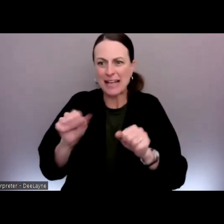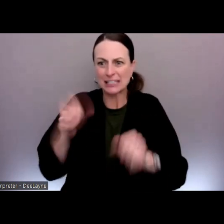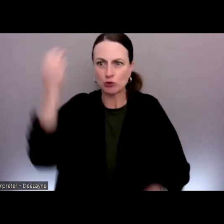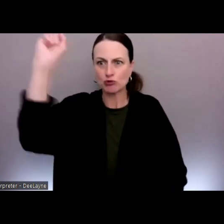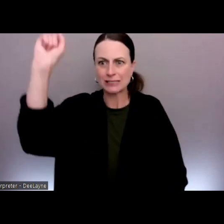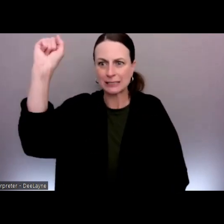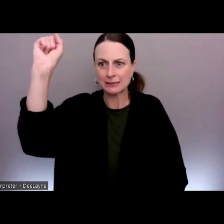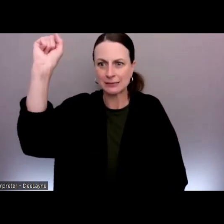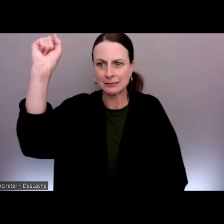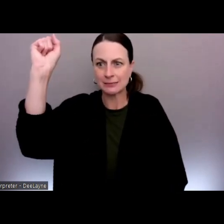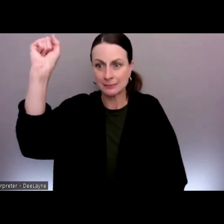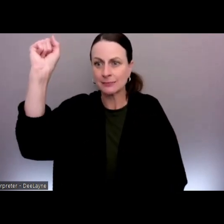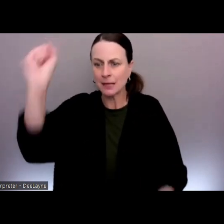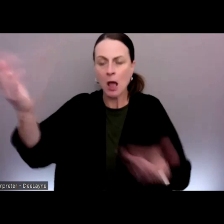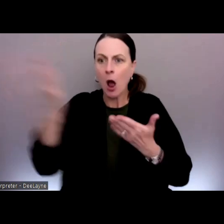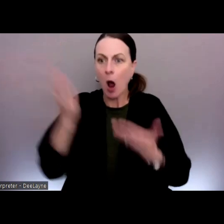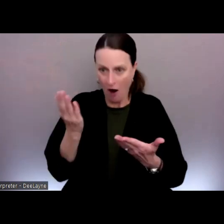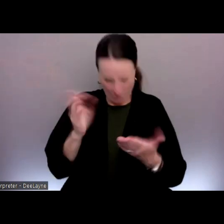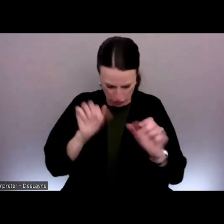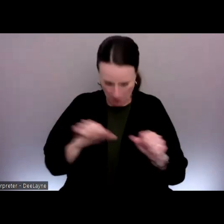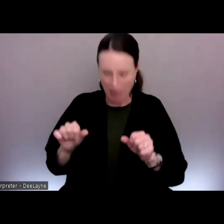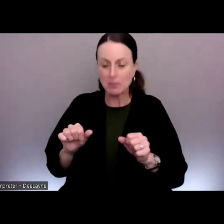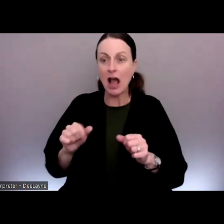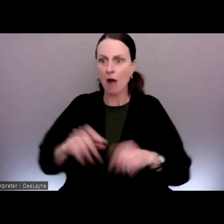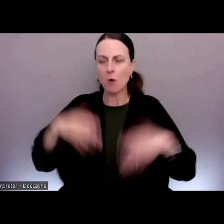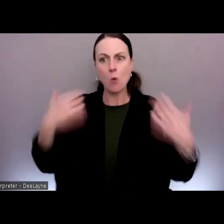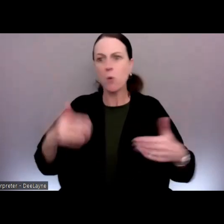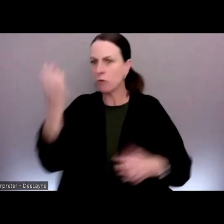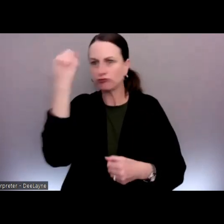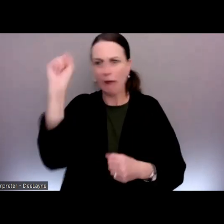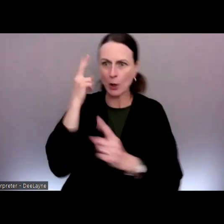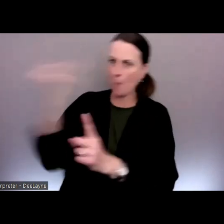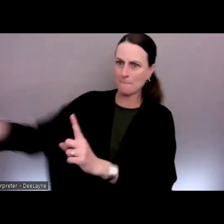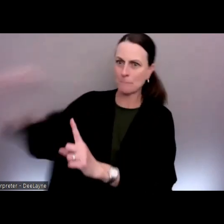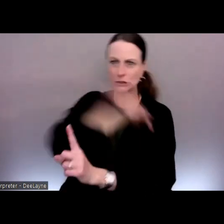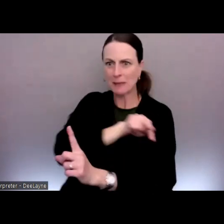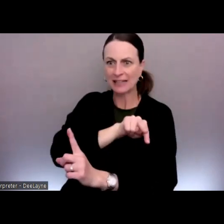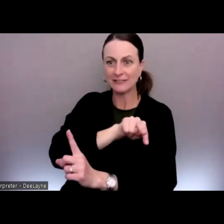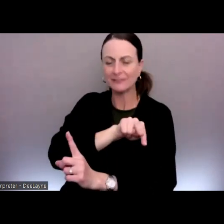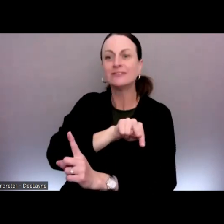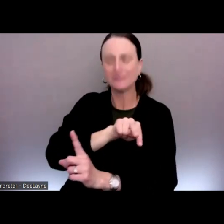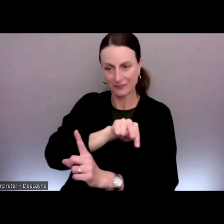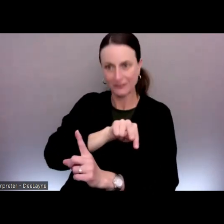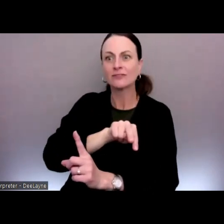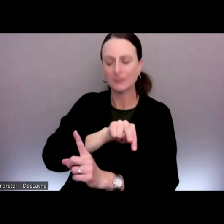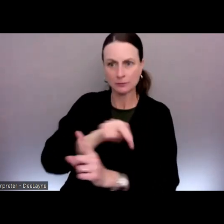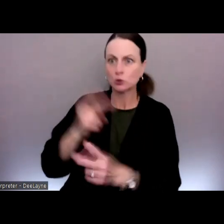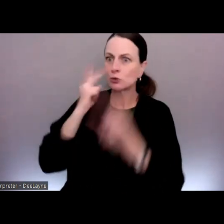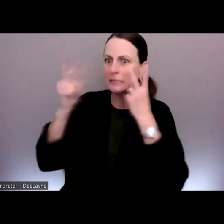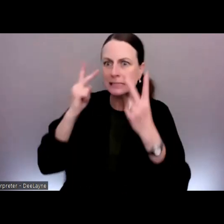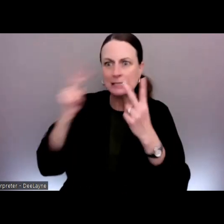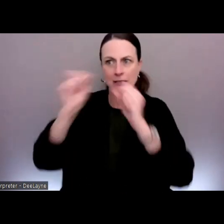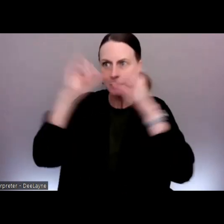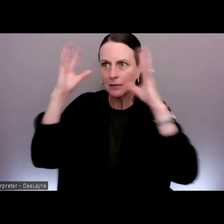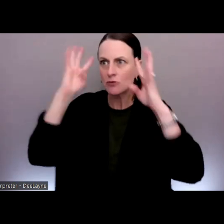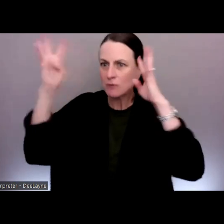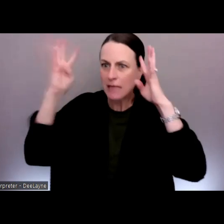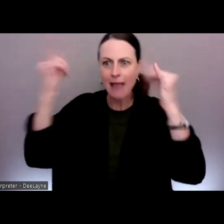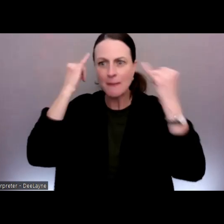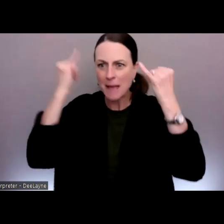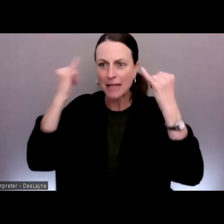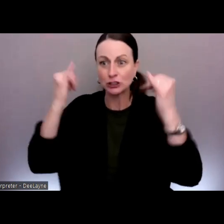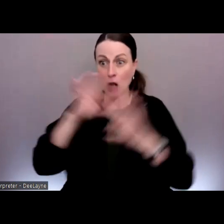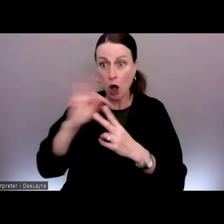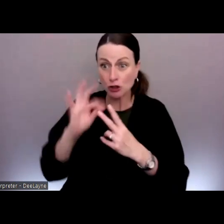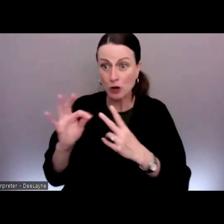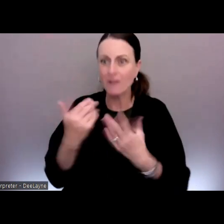the possibility of radical perspective from which to see and create and imagine alternatives and new